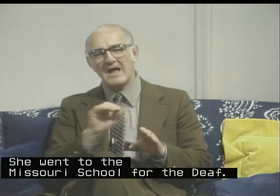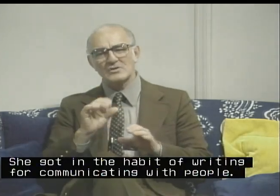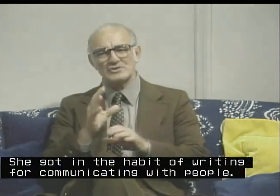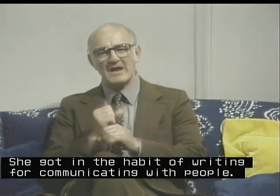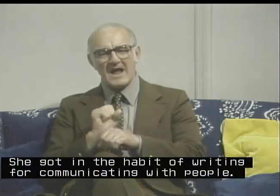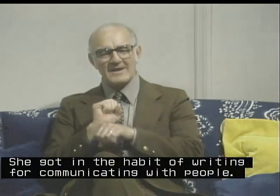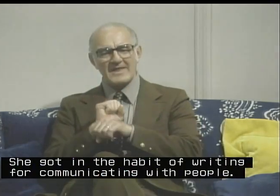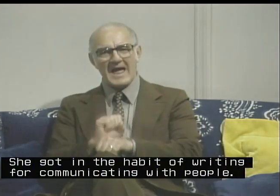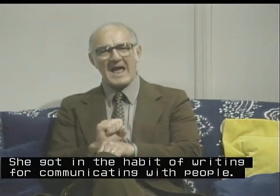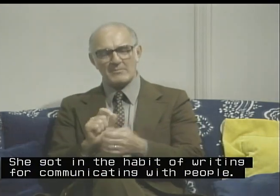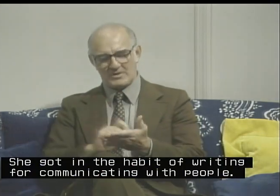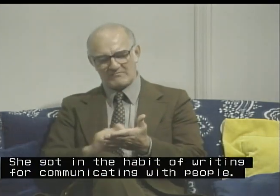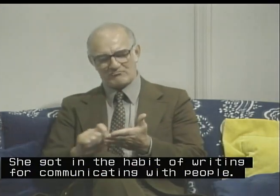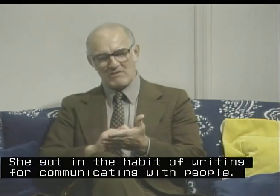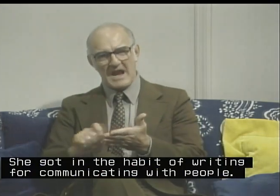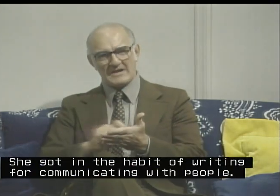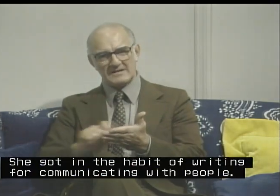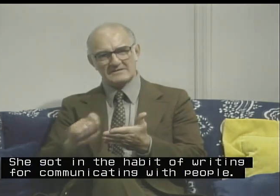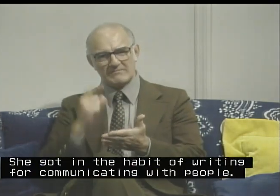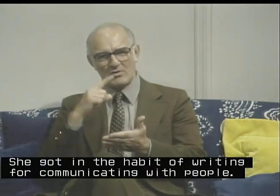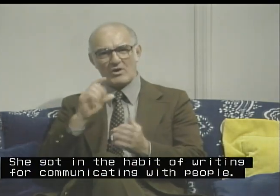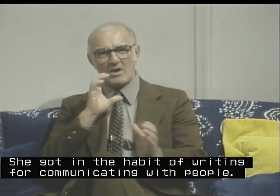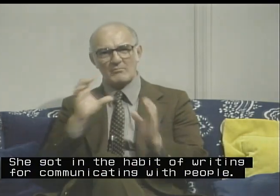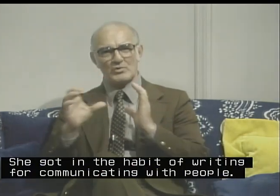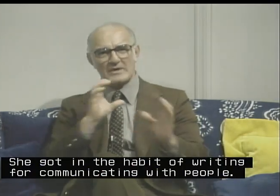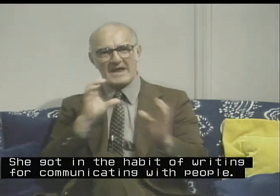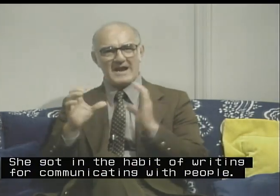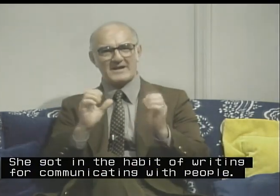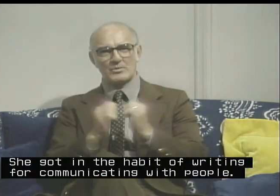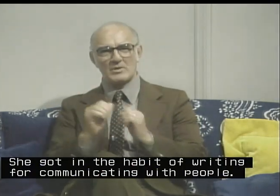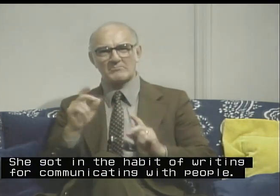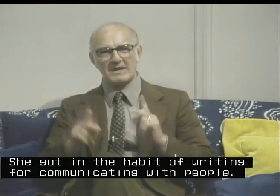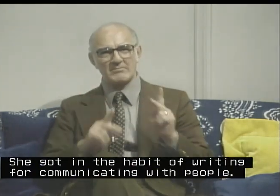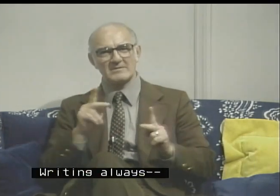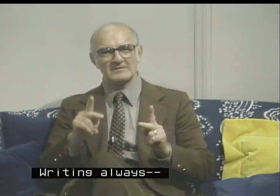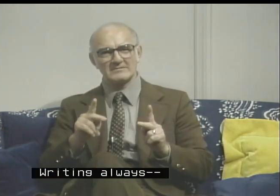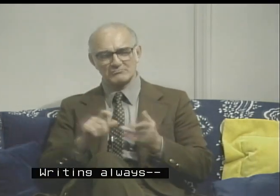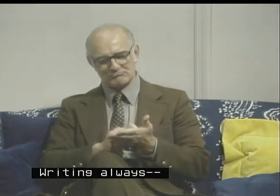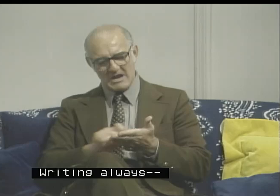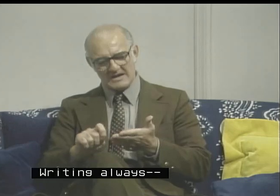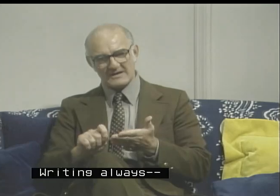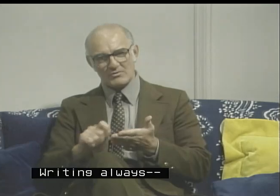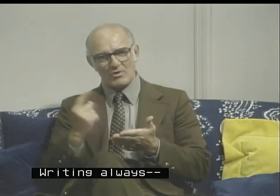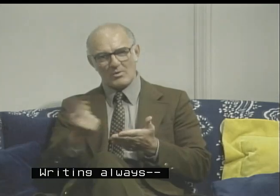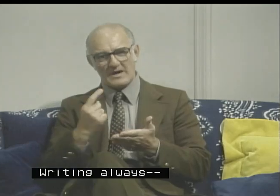He got in the habit of writing for communicating with people. Writing always.